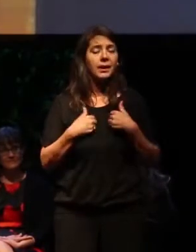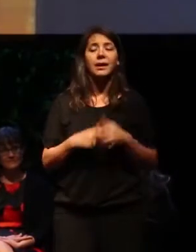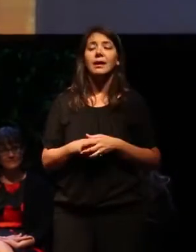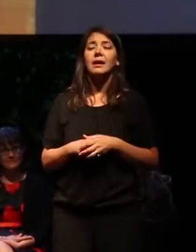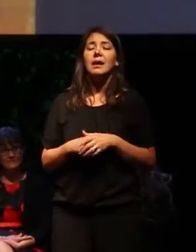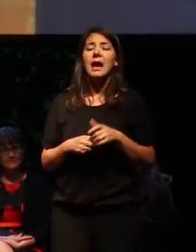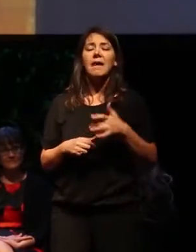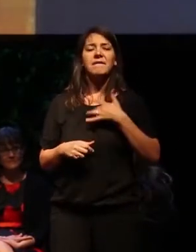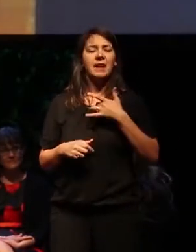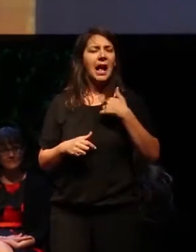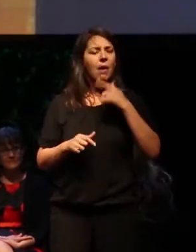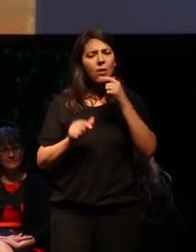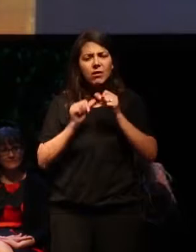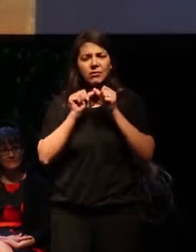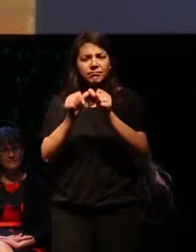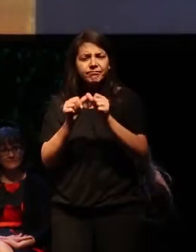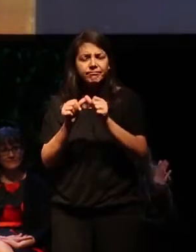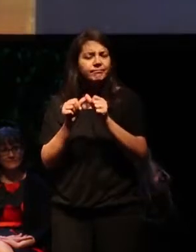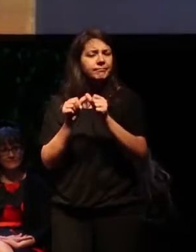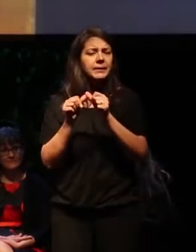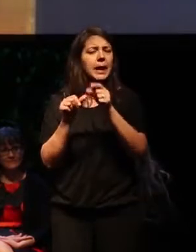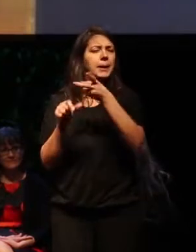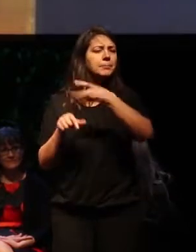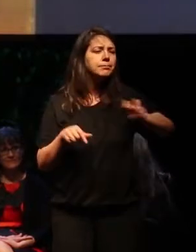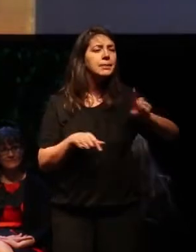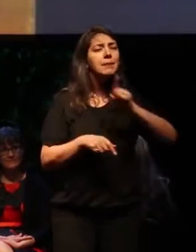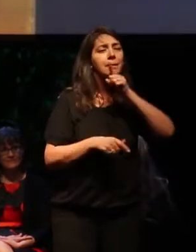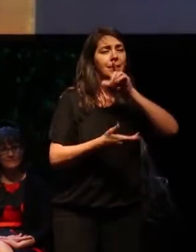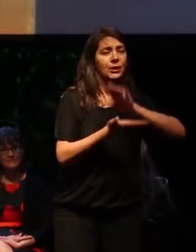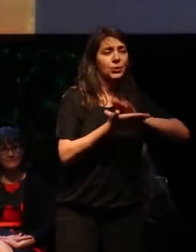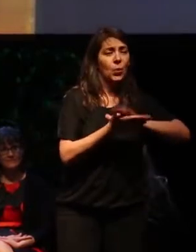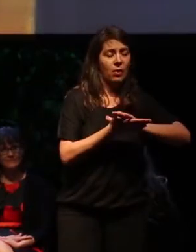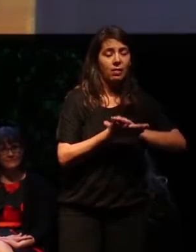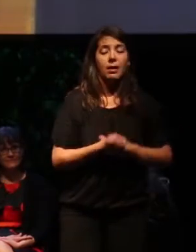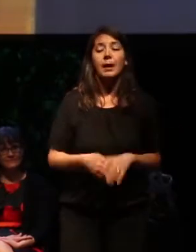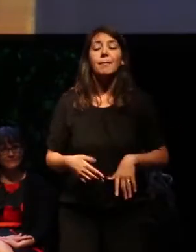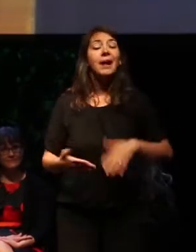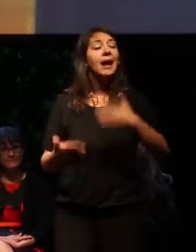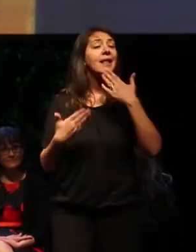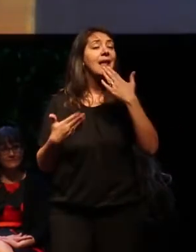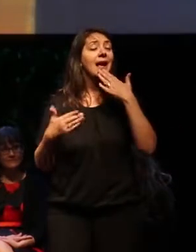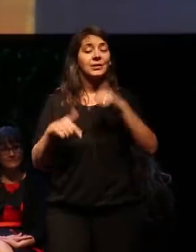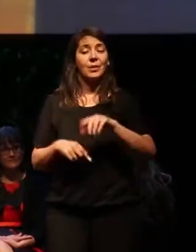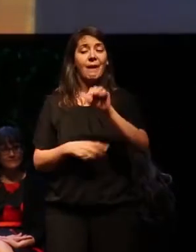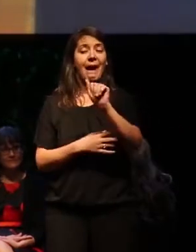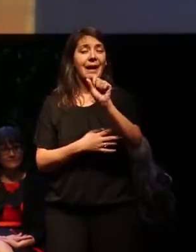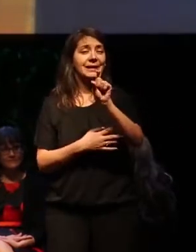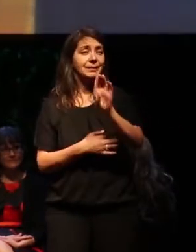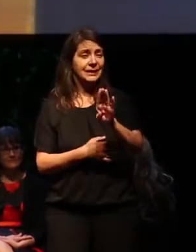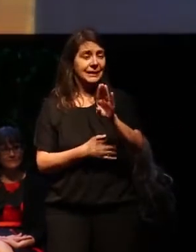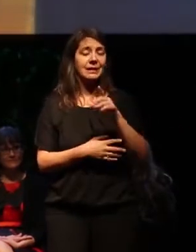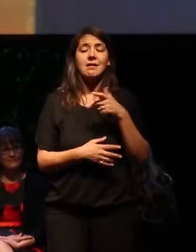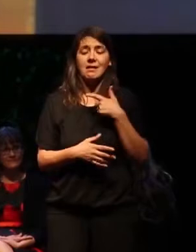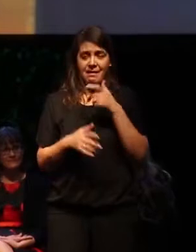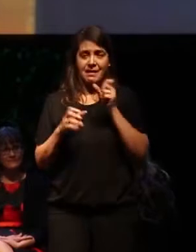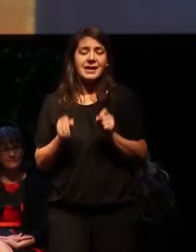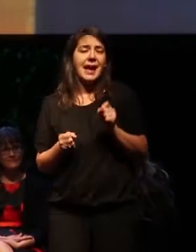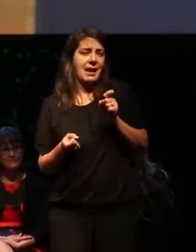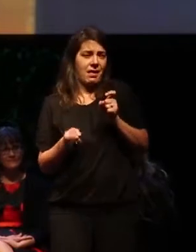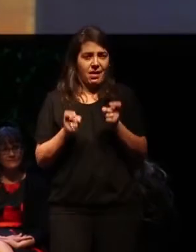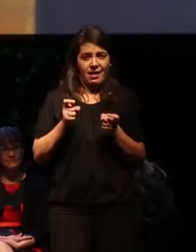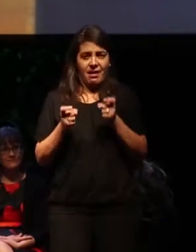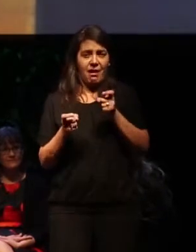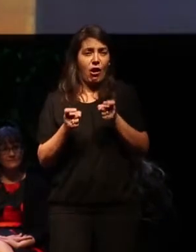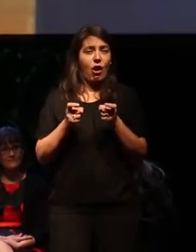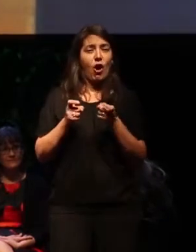would thrive more in a public school setting. Thanks to ASDB, I was able to adjust to public